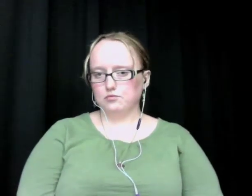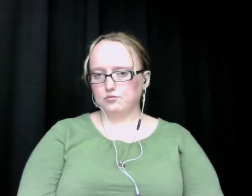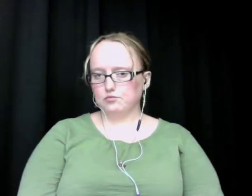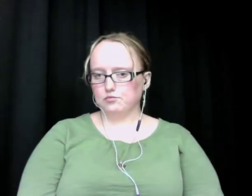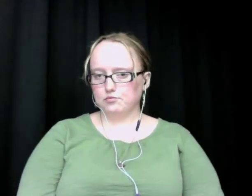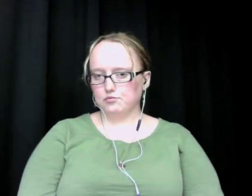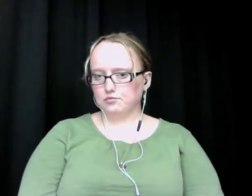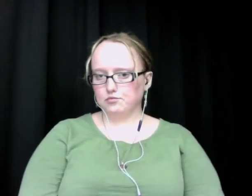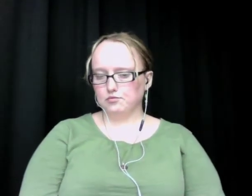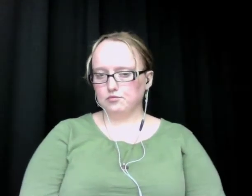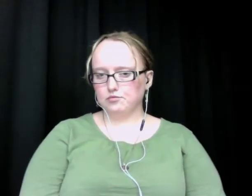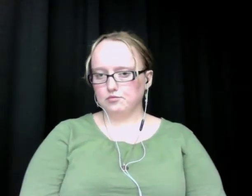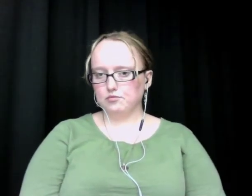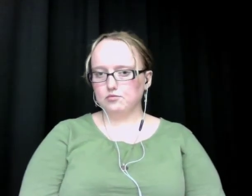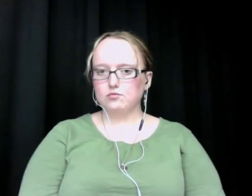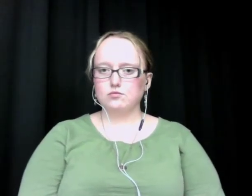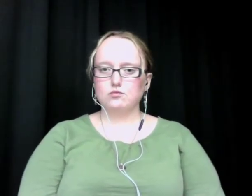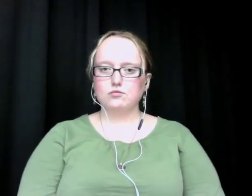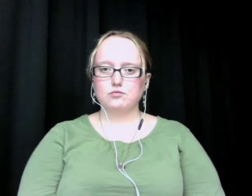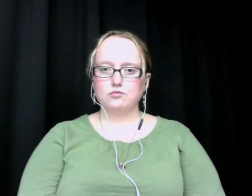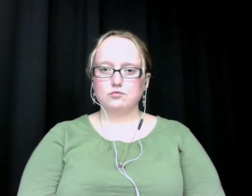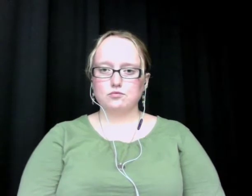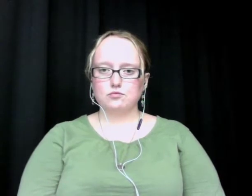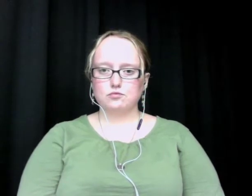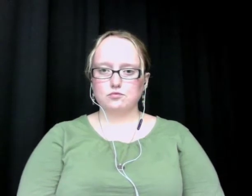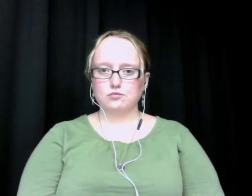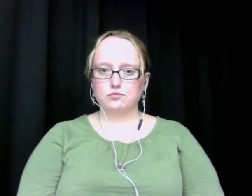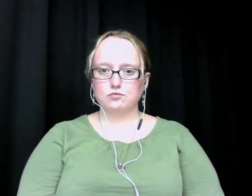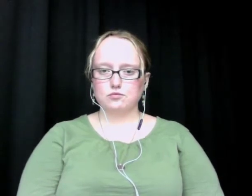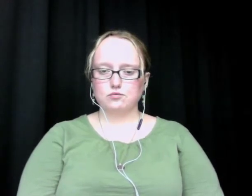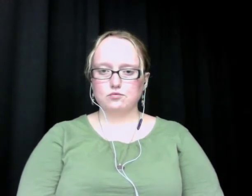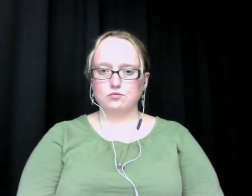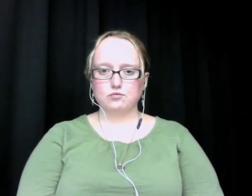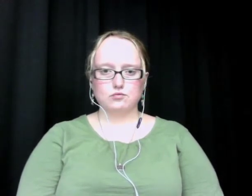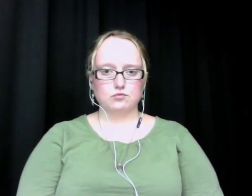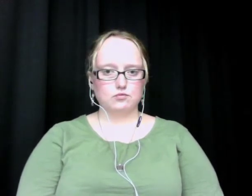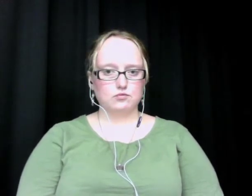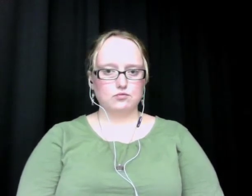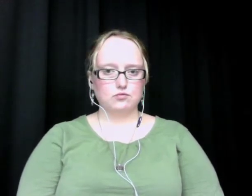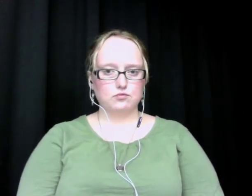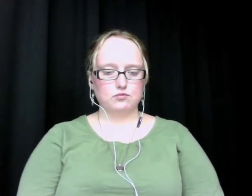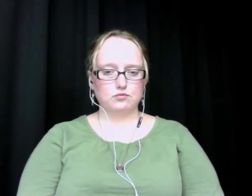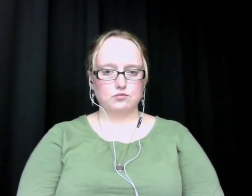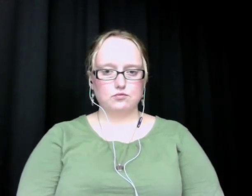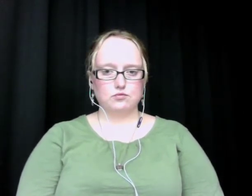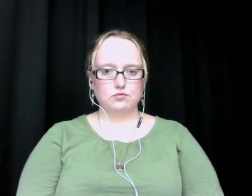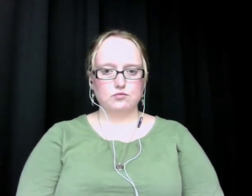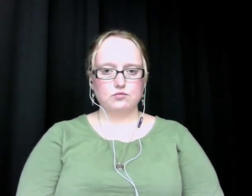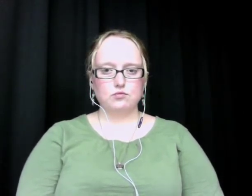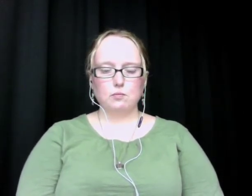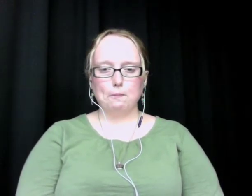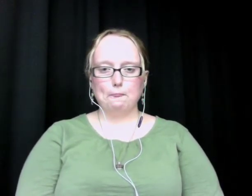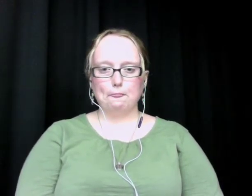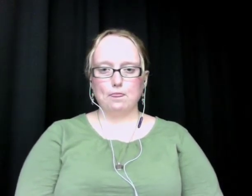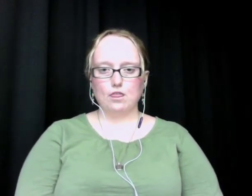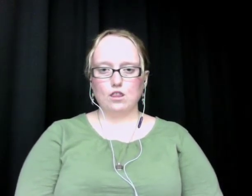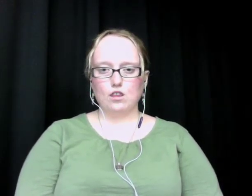Each staff writer goes around to local businesses and asks if they would like to advertise and figures out how much space they